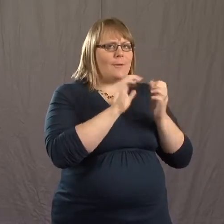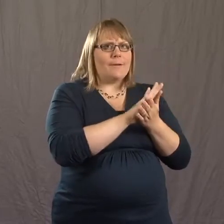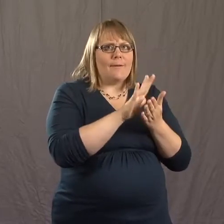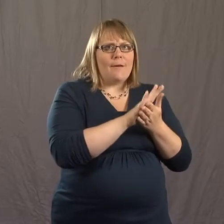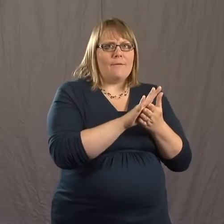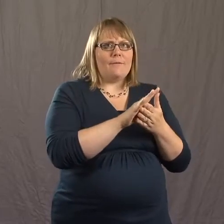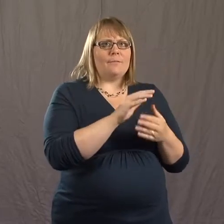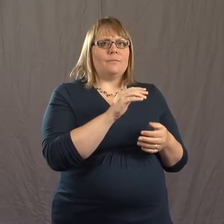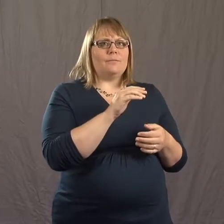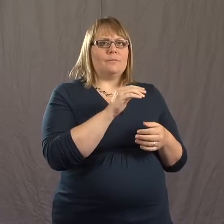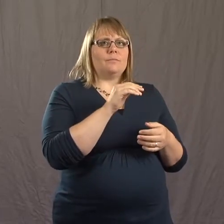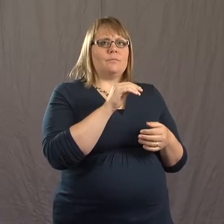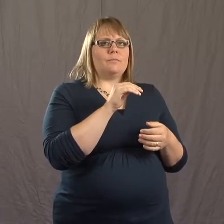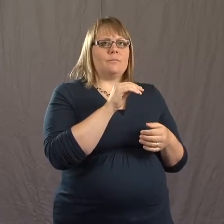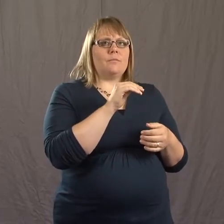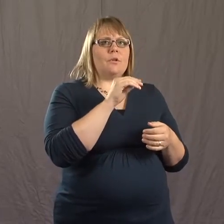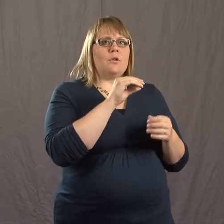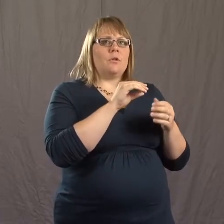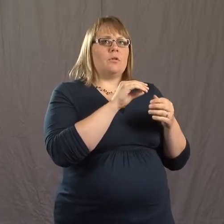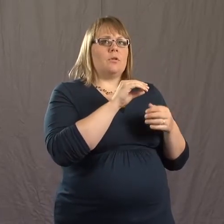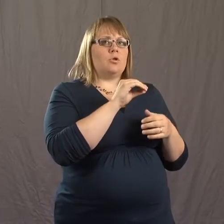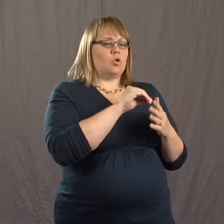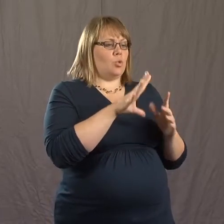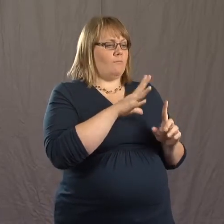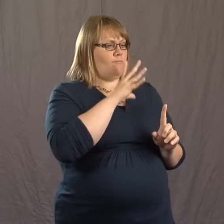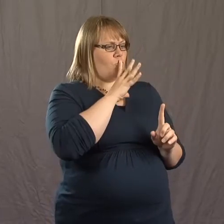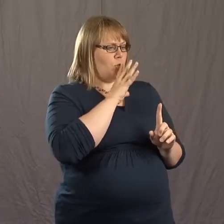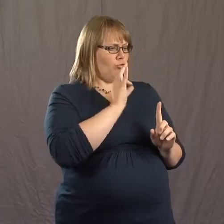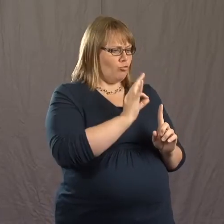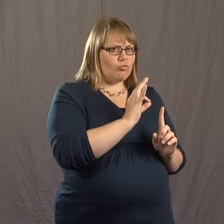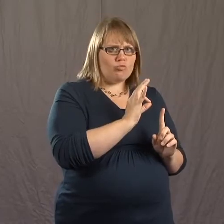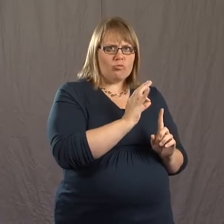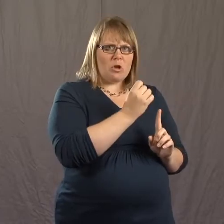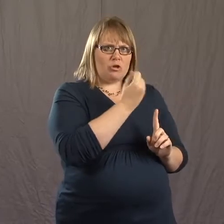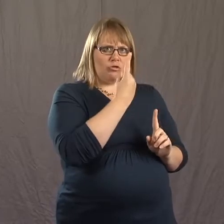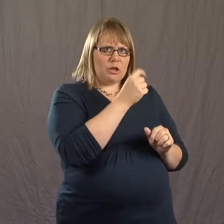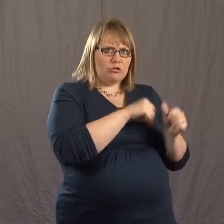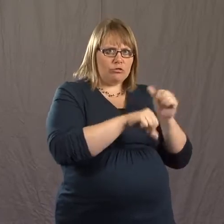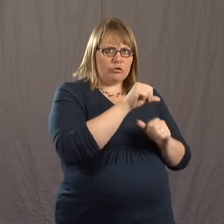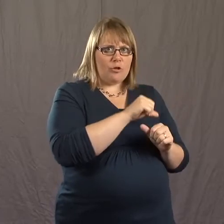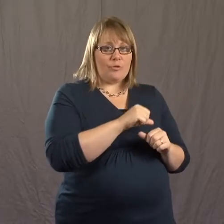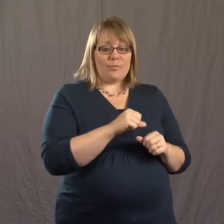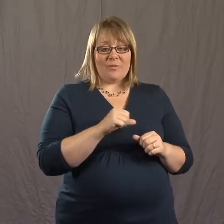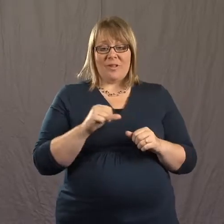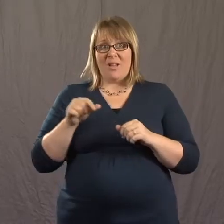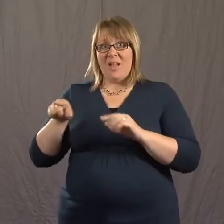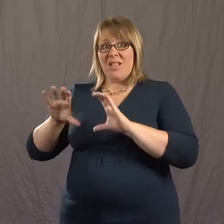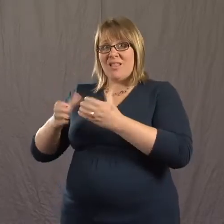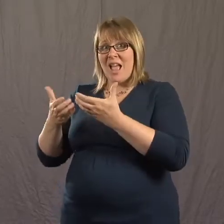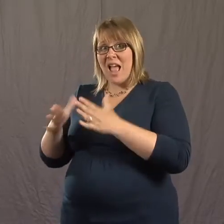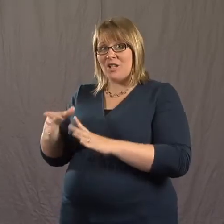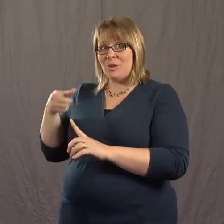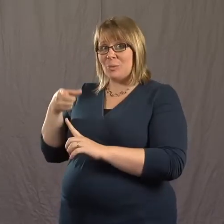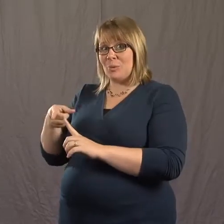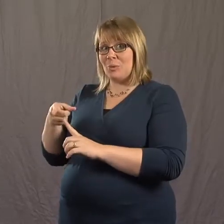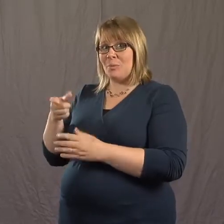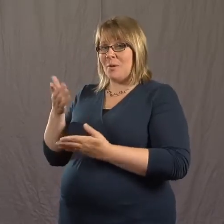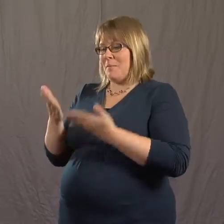very clear, their volume is sufficient, and the student's speech seems intelligible. You understand one another.